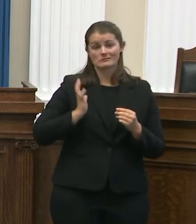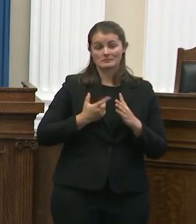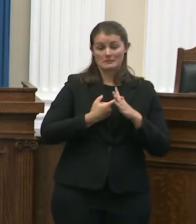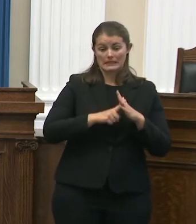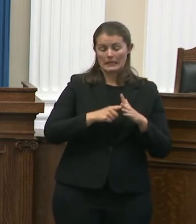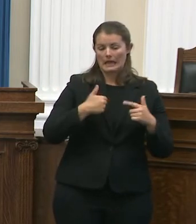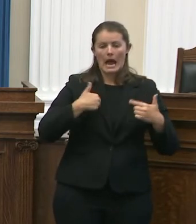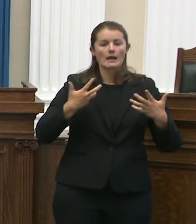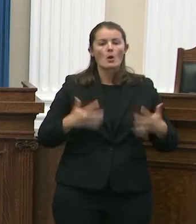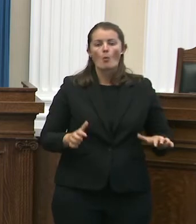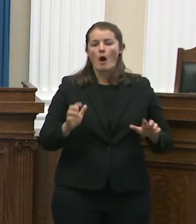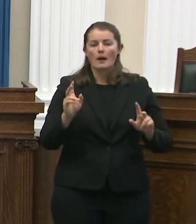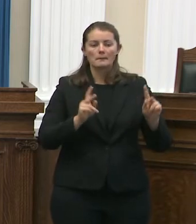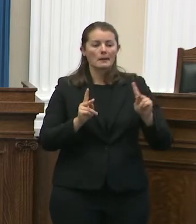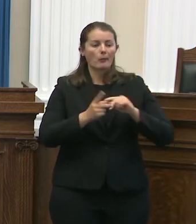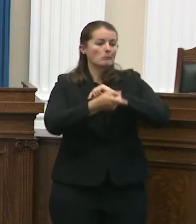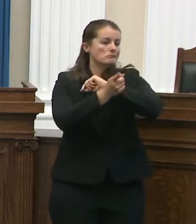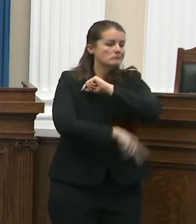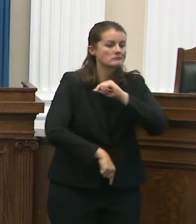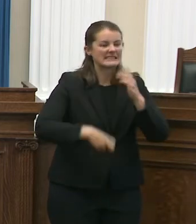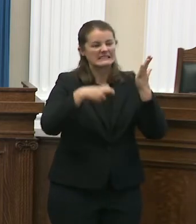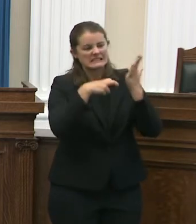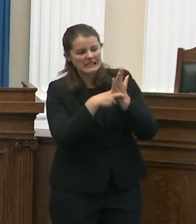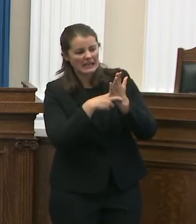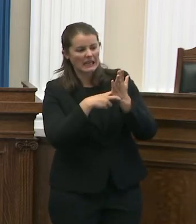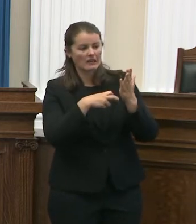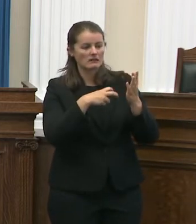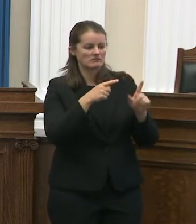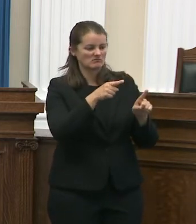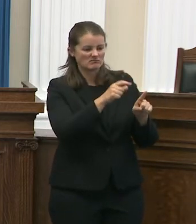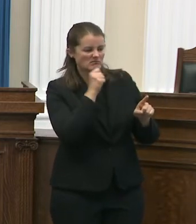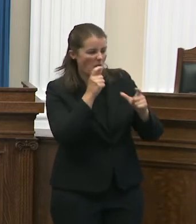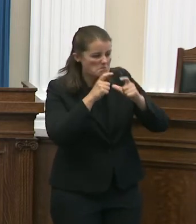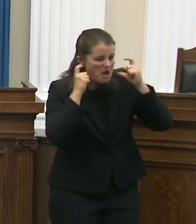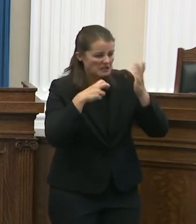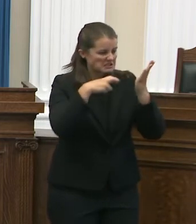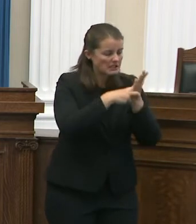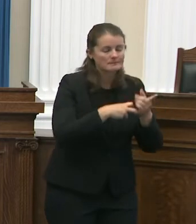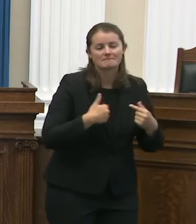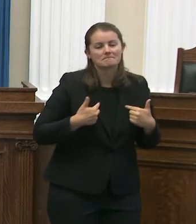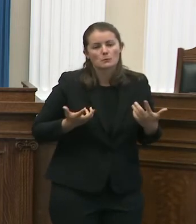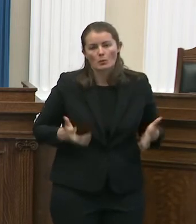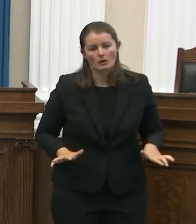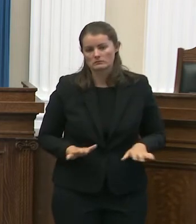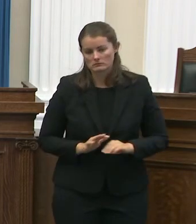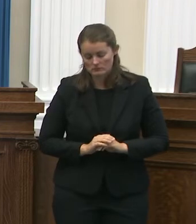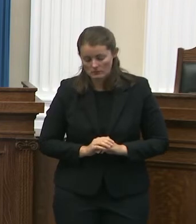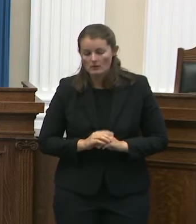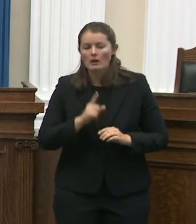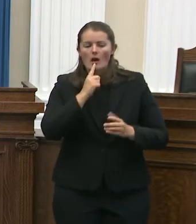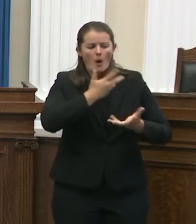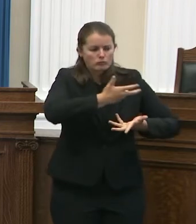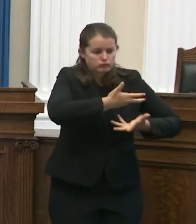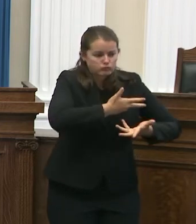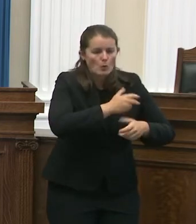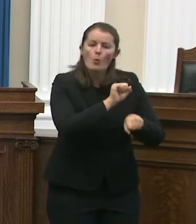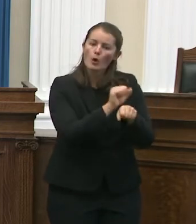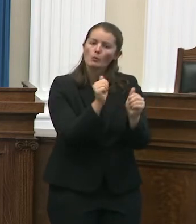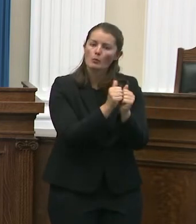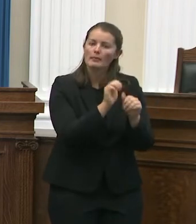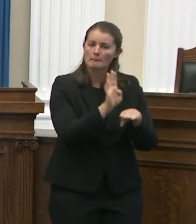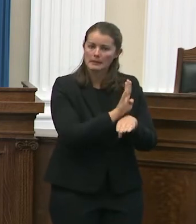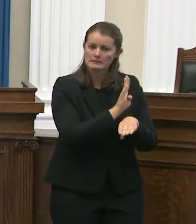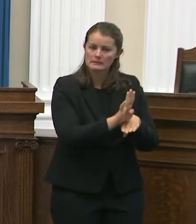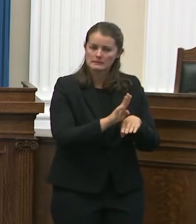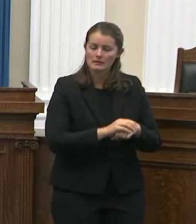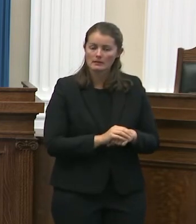ticket writers, right, and then people don't wear a mask or don't comply. We worked with businesses, and like I say, the good